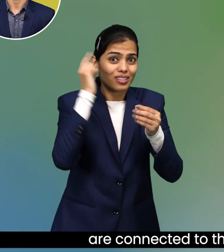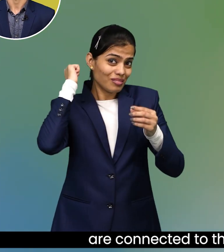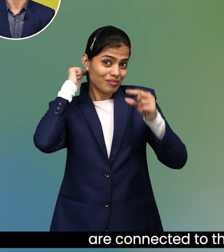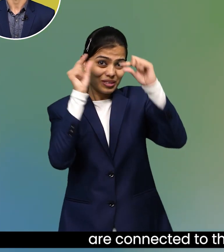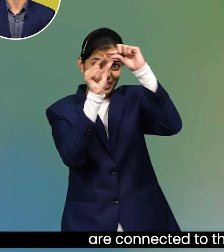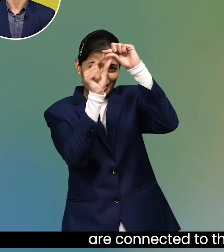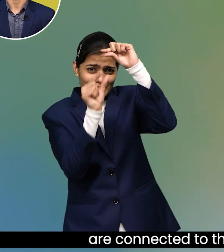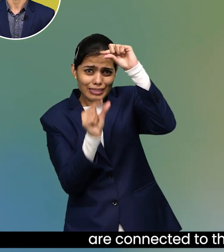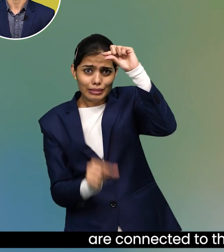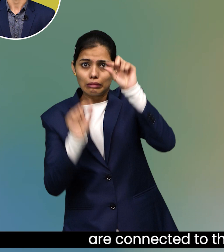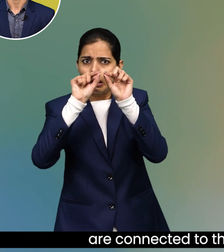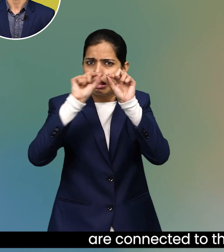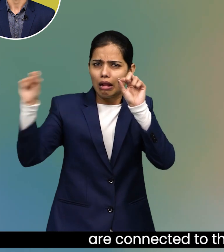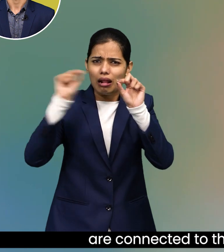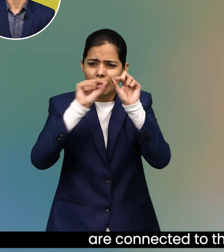nerves.